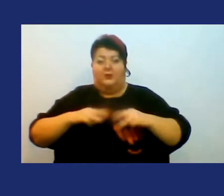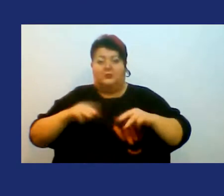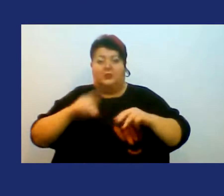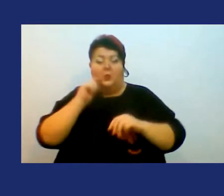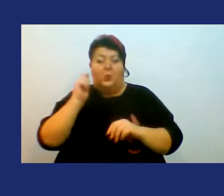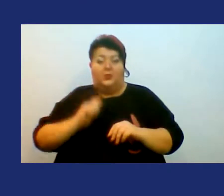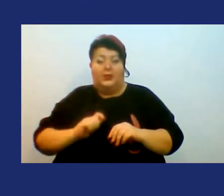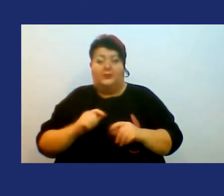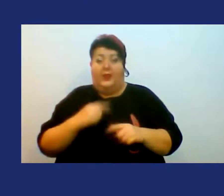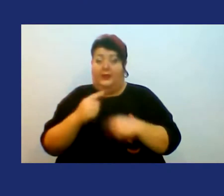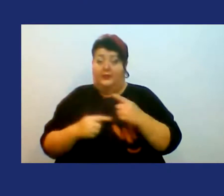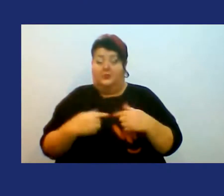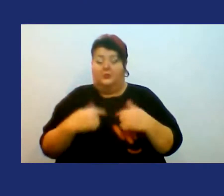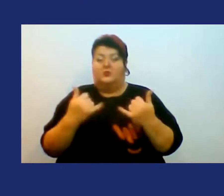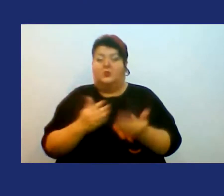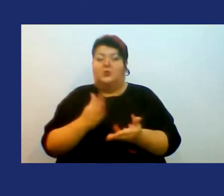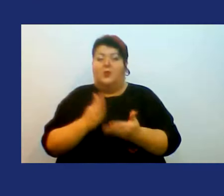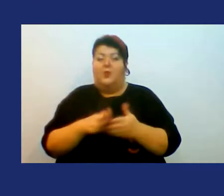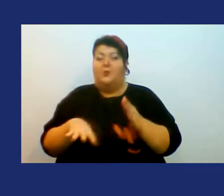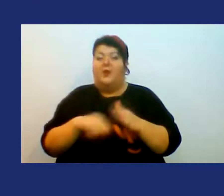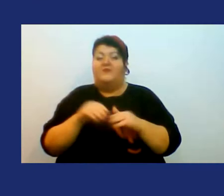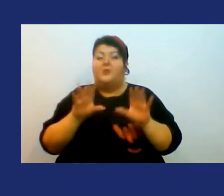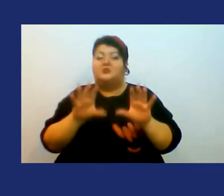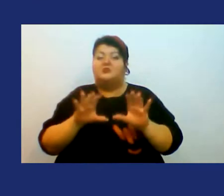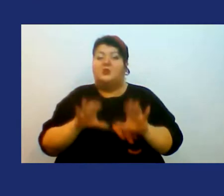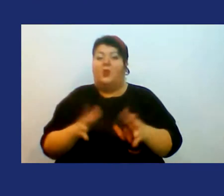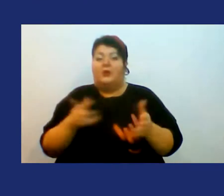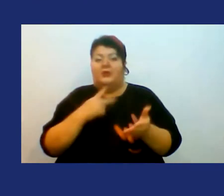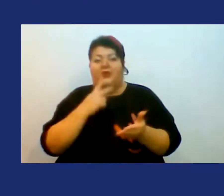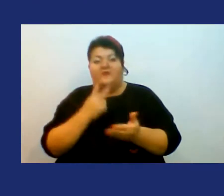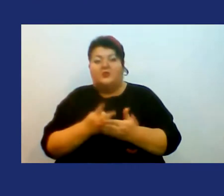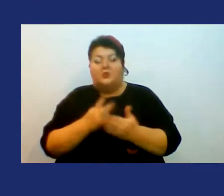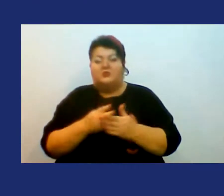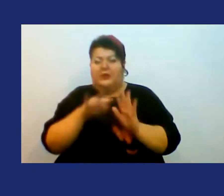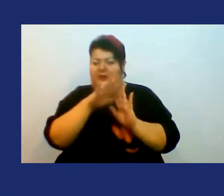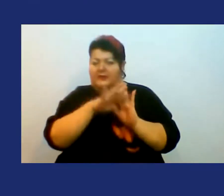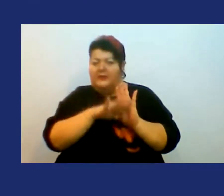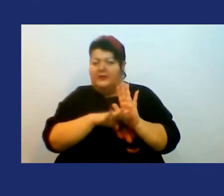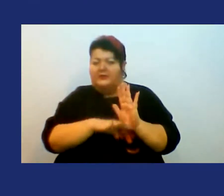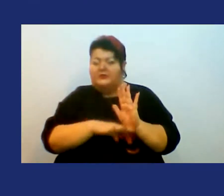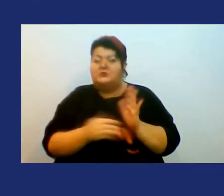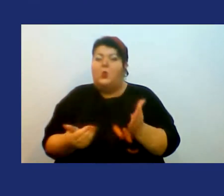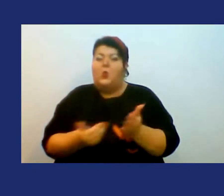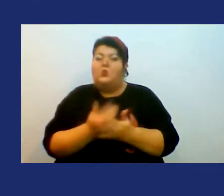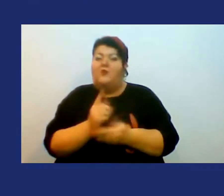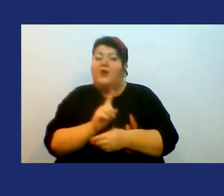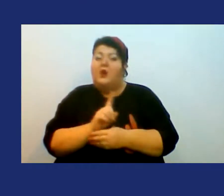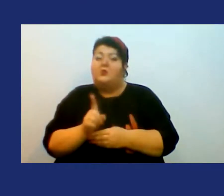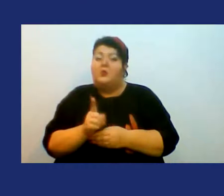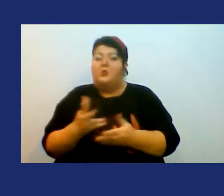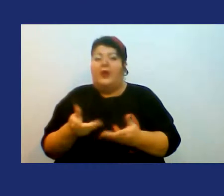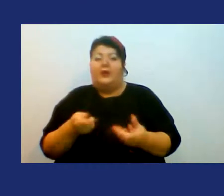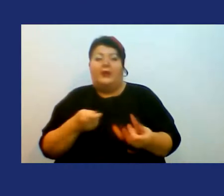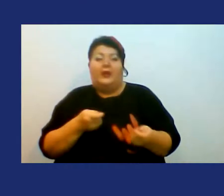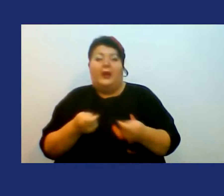Commission for their draft filed with the parliament. And now we have the electoral code that represents